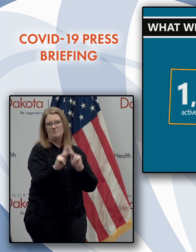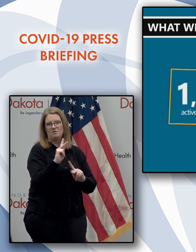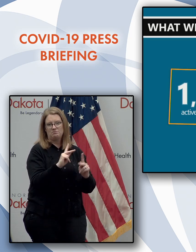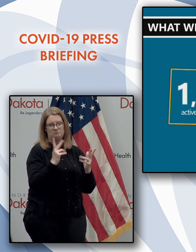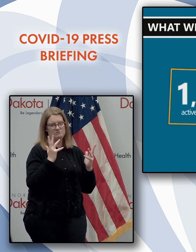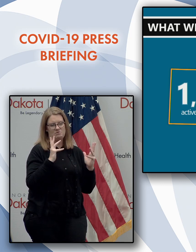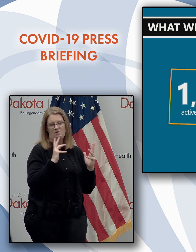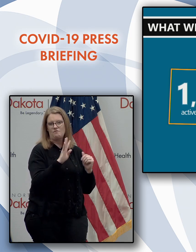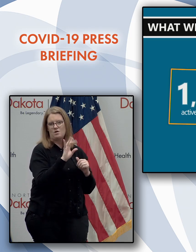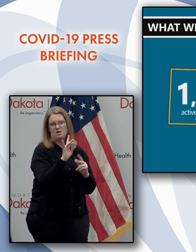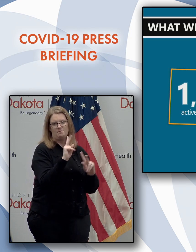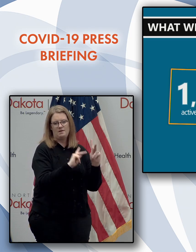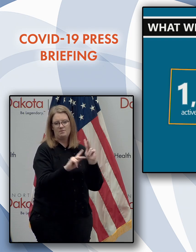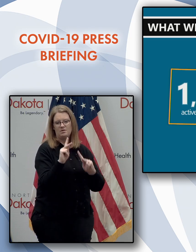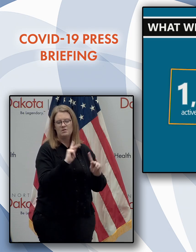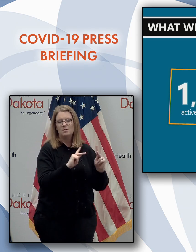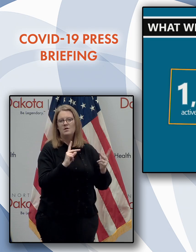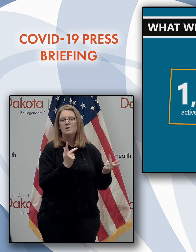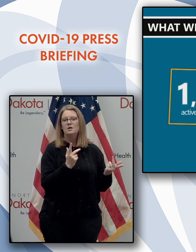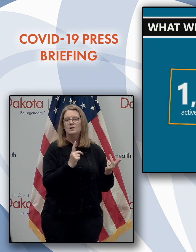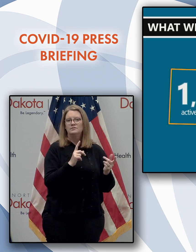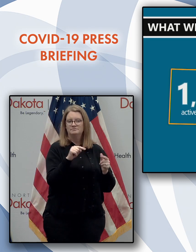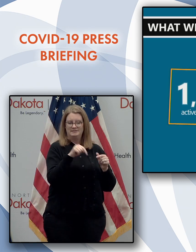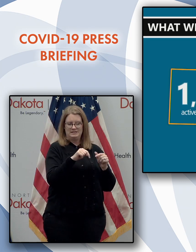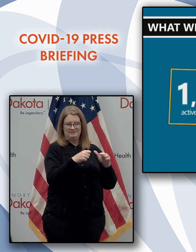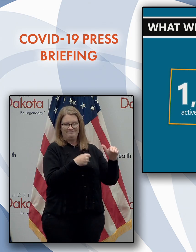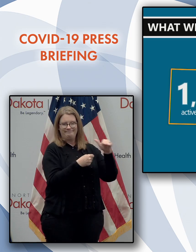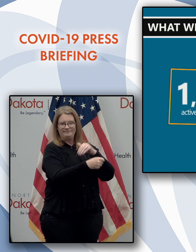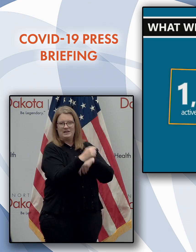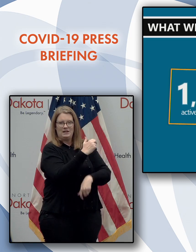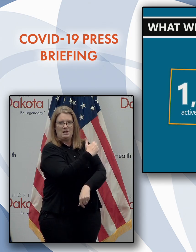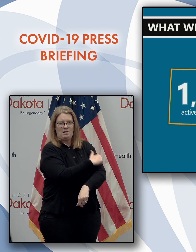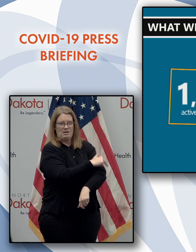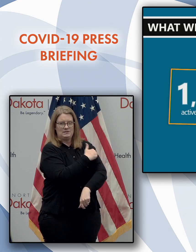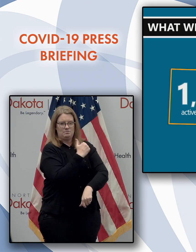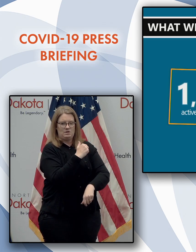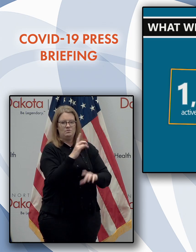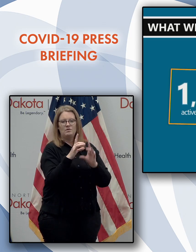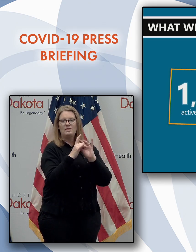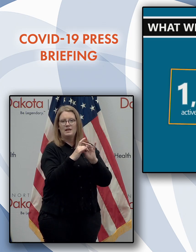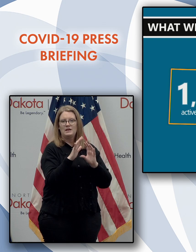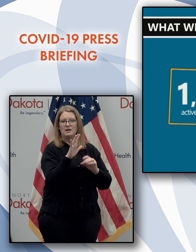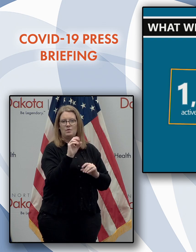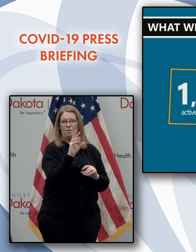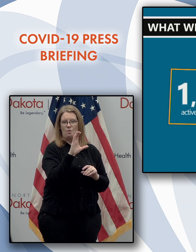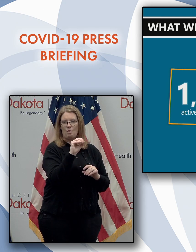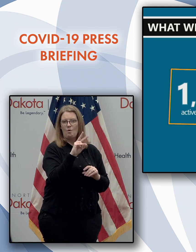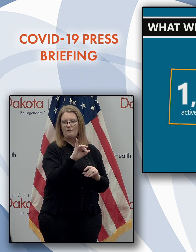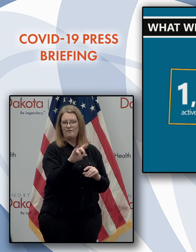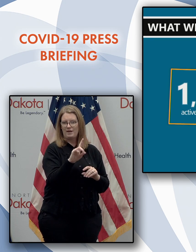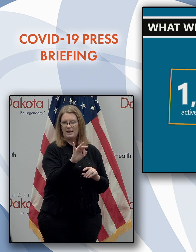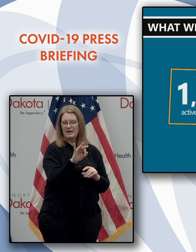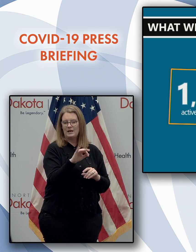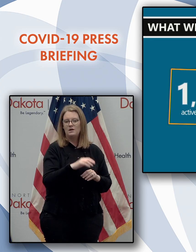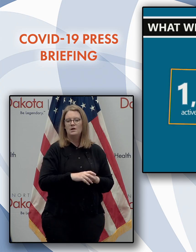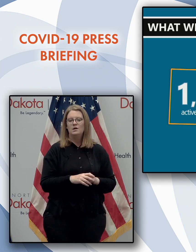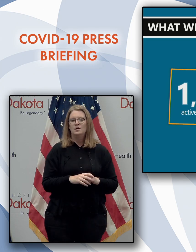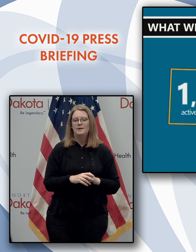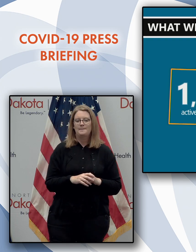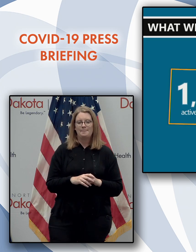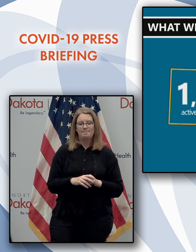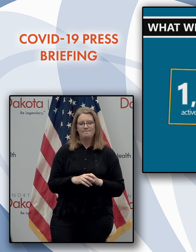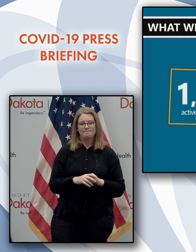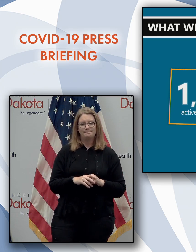Dakota related, 48 North Dakotans hospitalized related to this COVID-19. When we take a look at